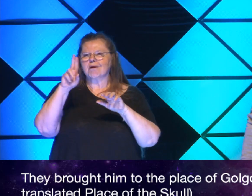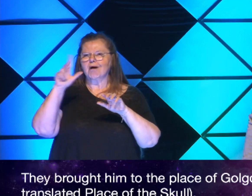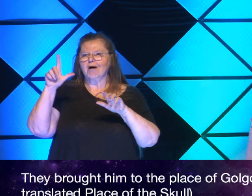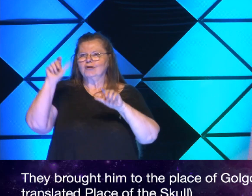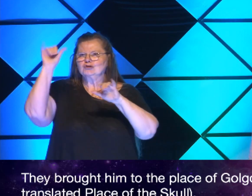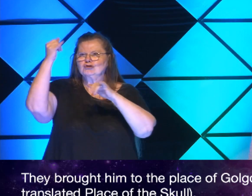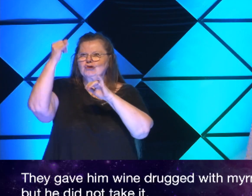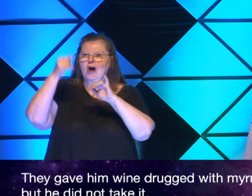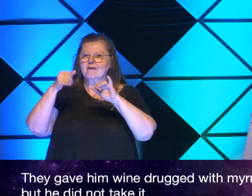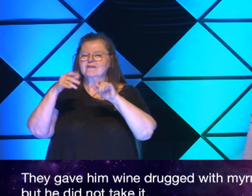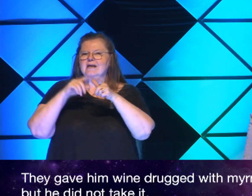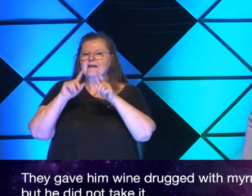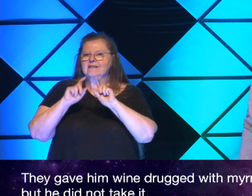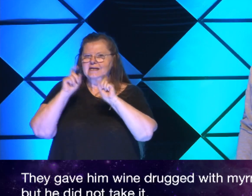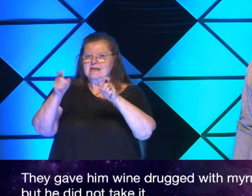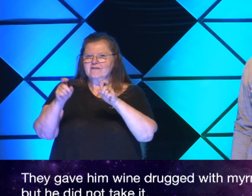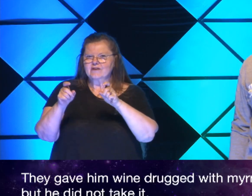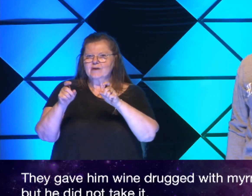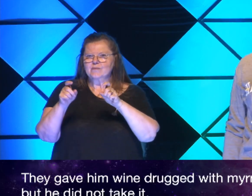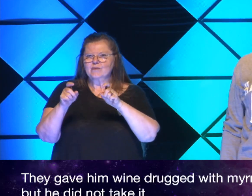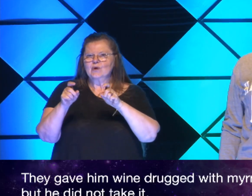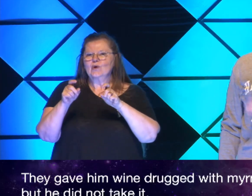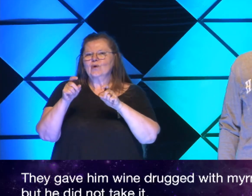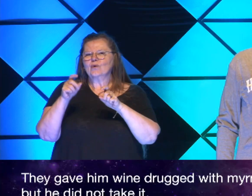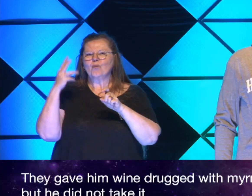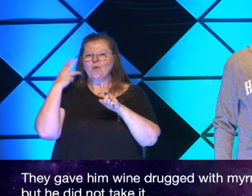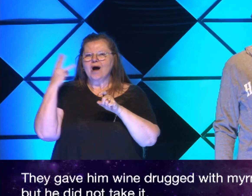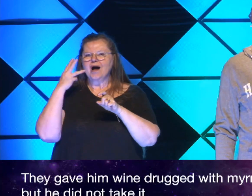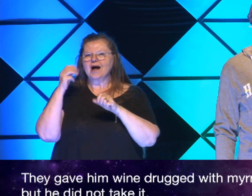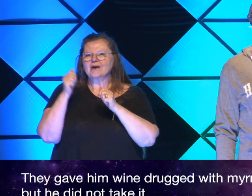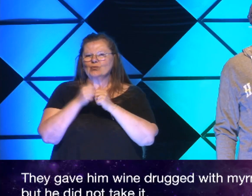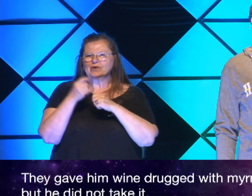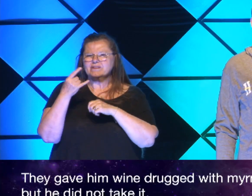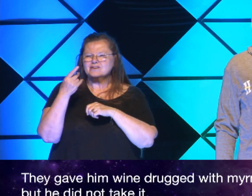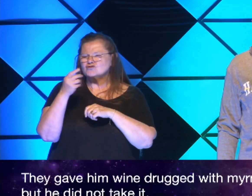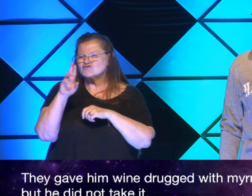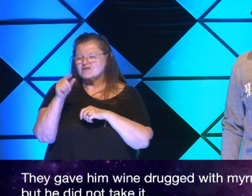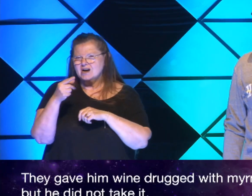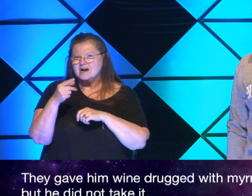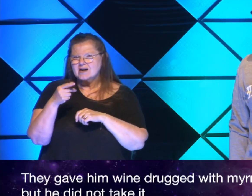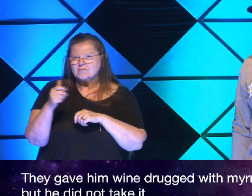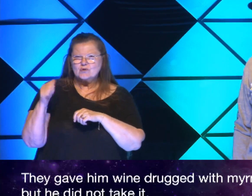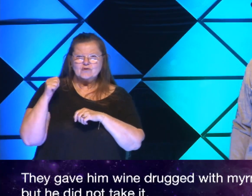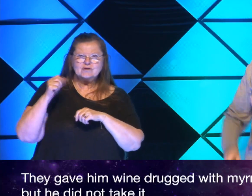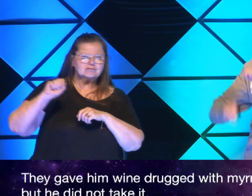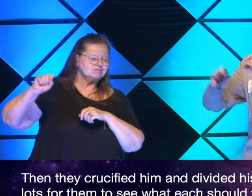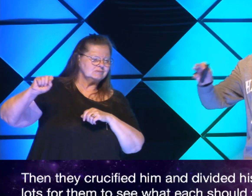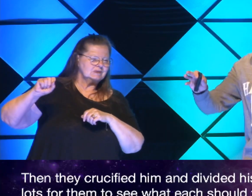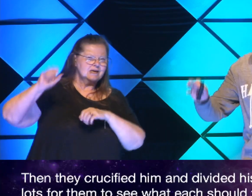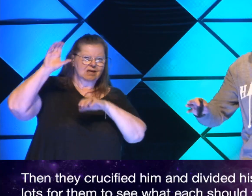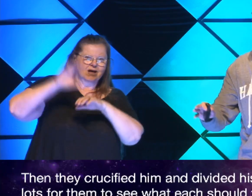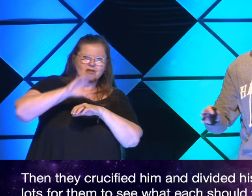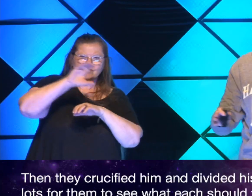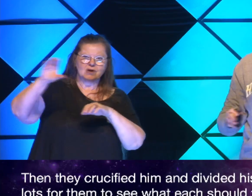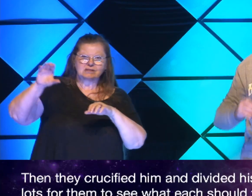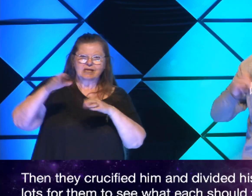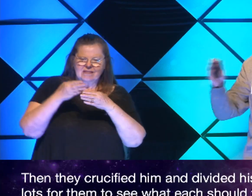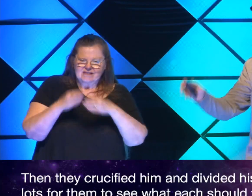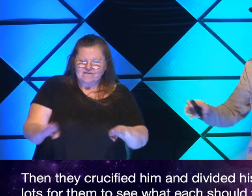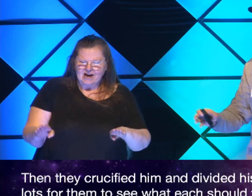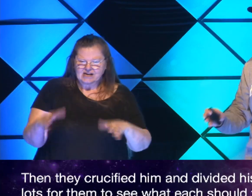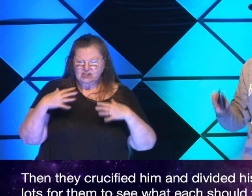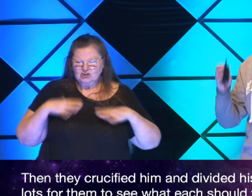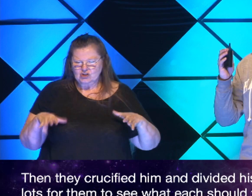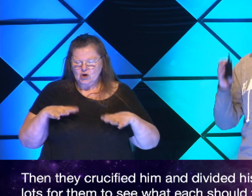they give him wine, and they drugged it with myrrh, but he wouldn't take it. And there they crucified him, and they divided his garments, and they